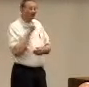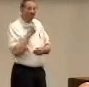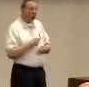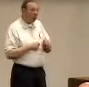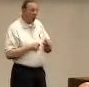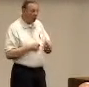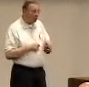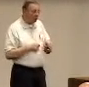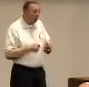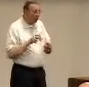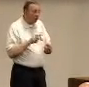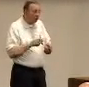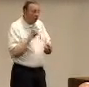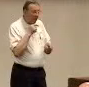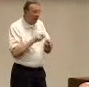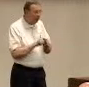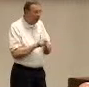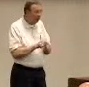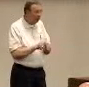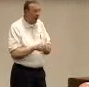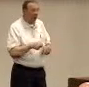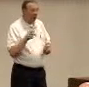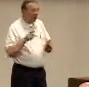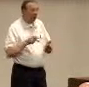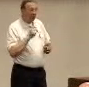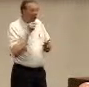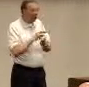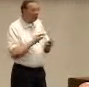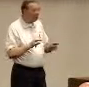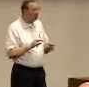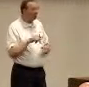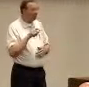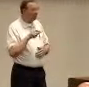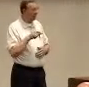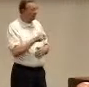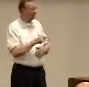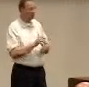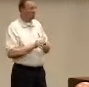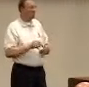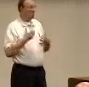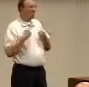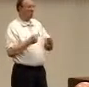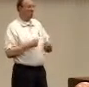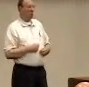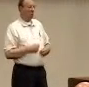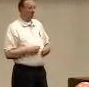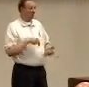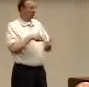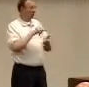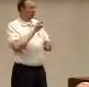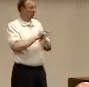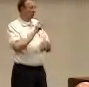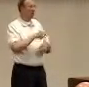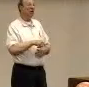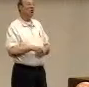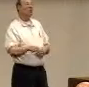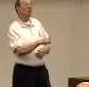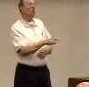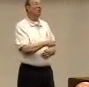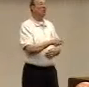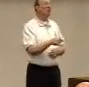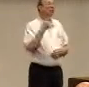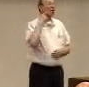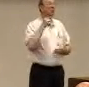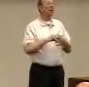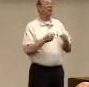his house. And we had to tell him, Marty, people aren't like you. I mean, some people just aren't ready yet. Because he was really bold. He got up in our church